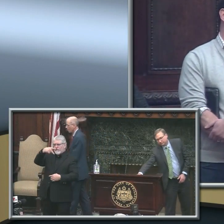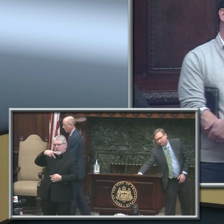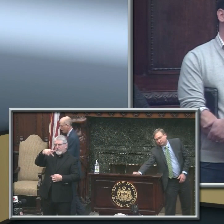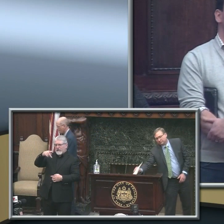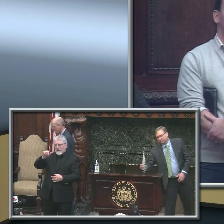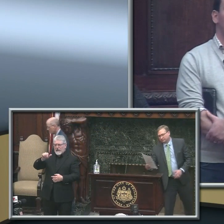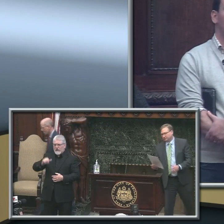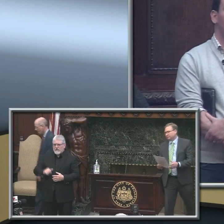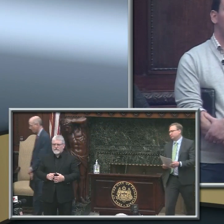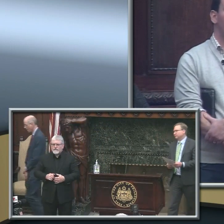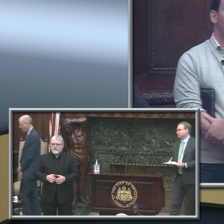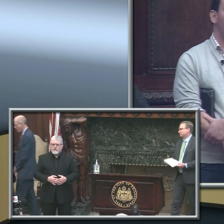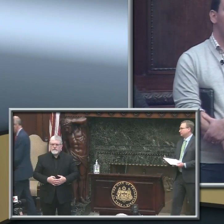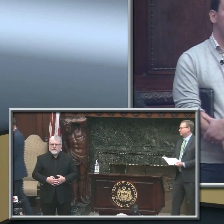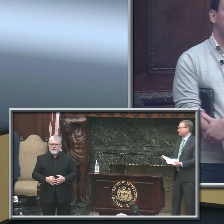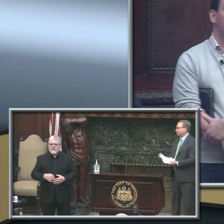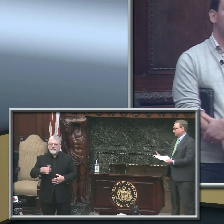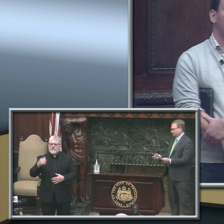that?